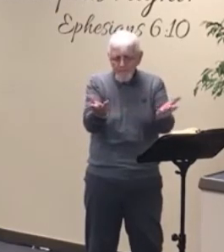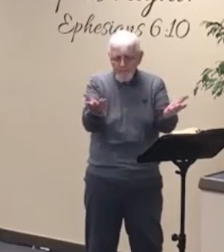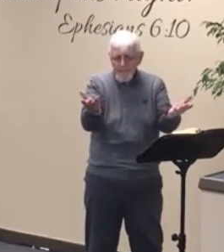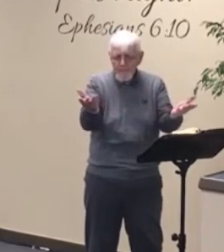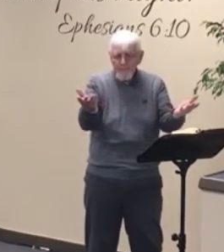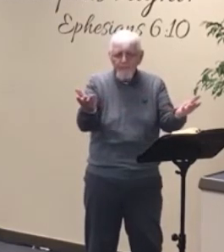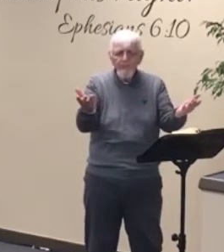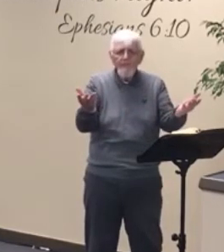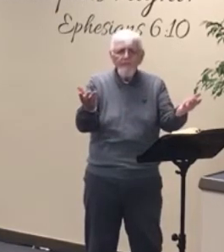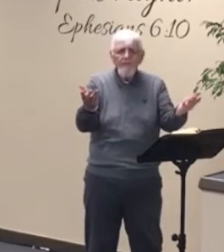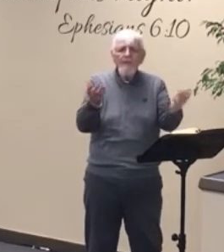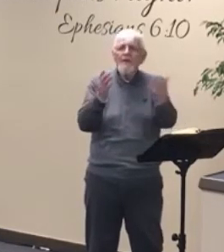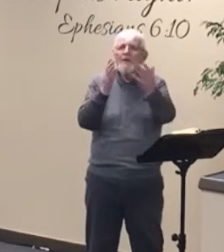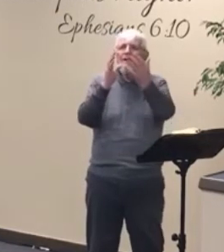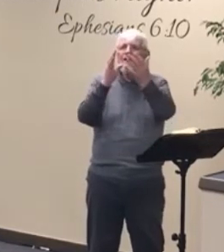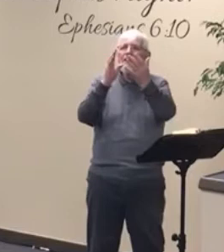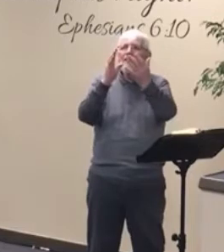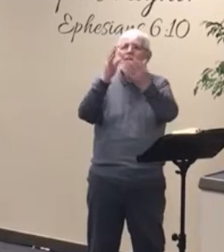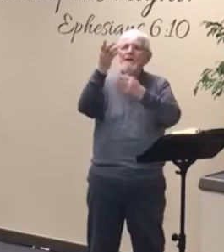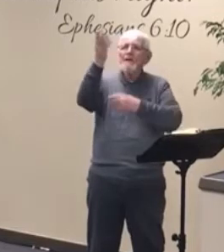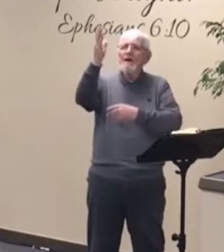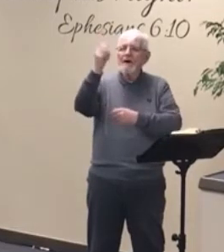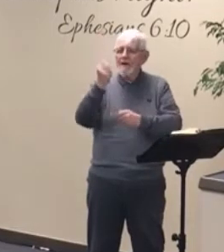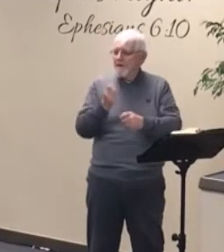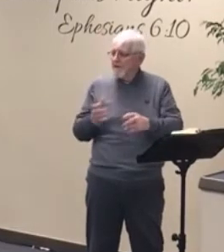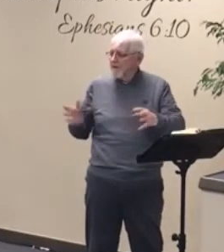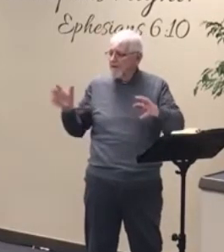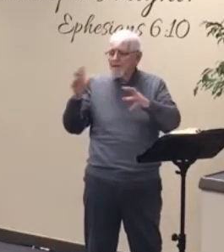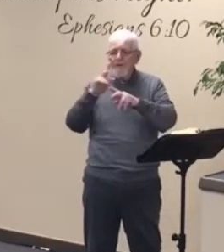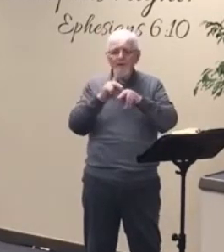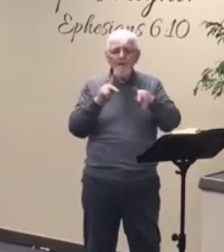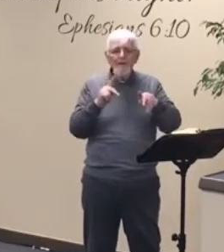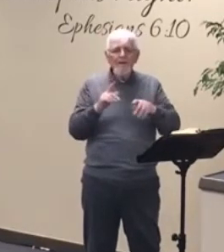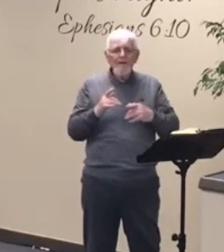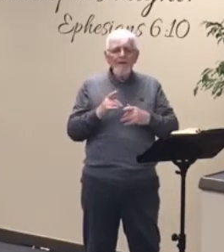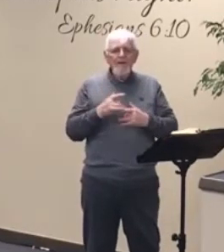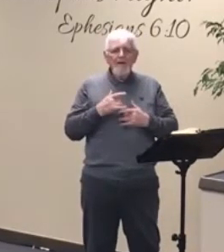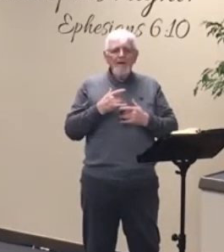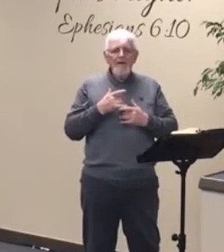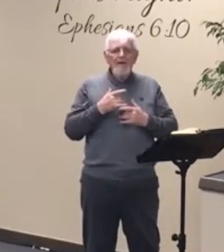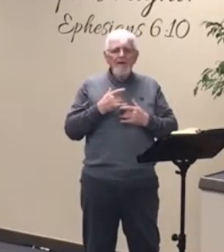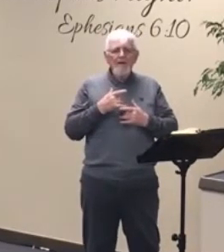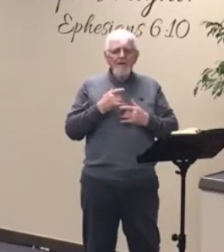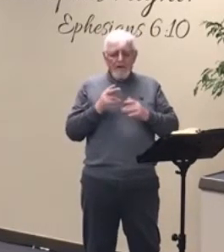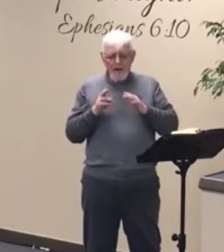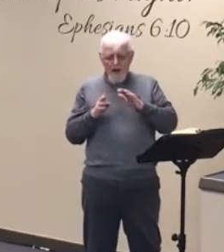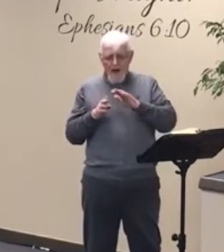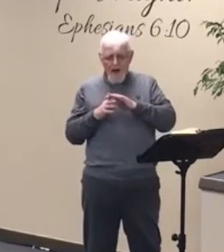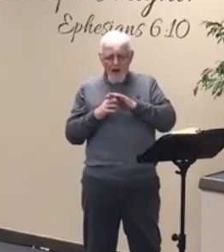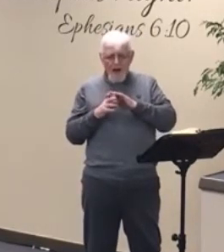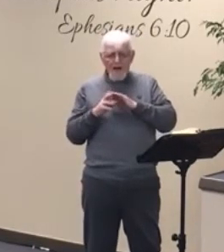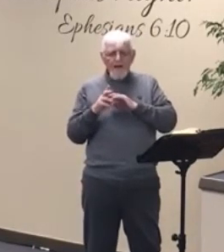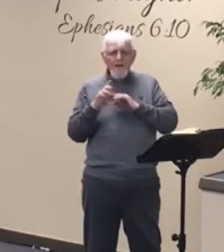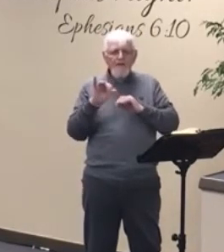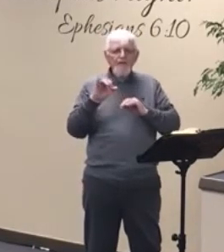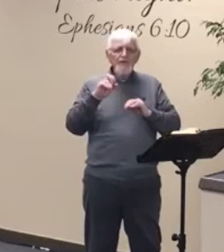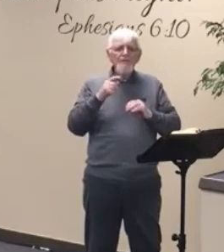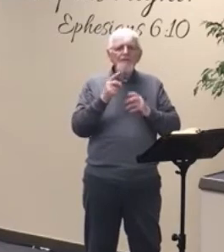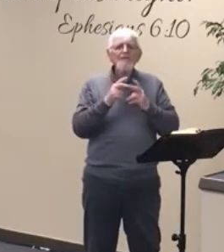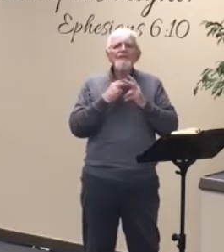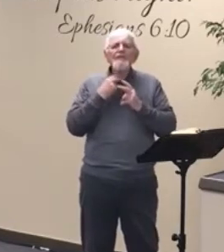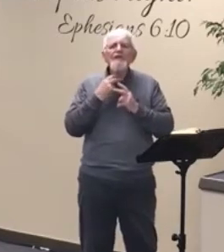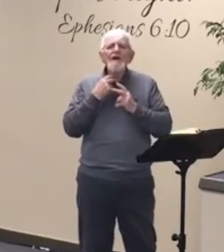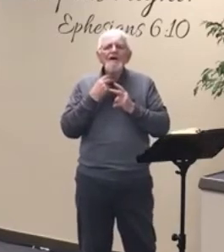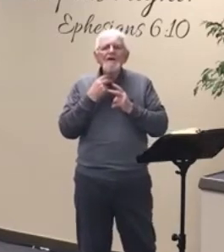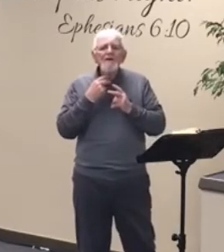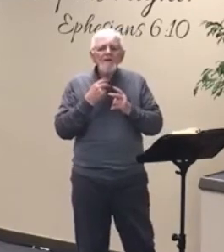before God and everybody. And you can sense the humility in Joseph's voice from the first sentence to